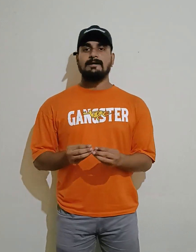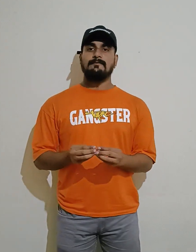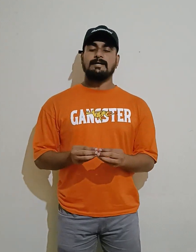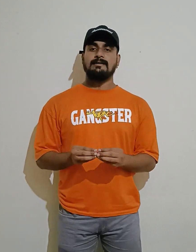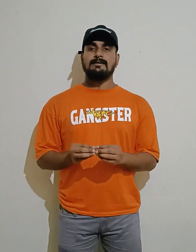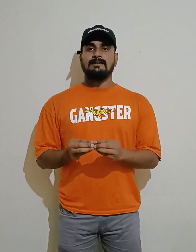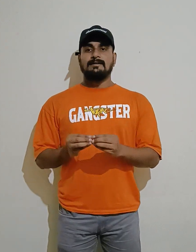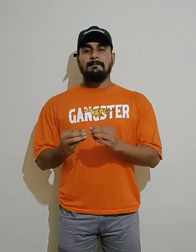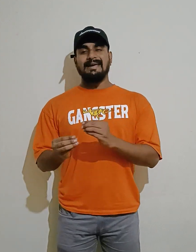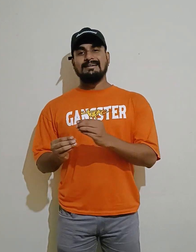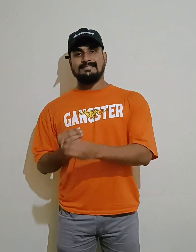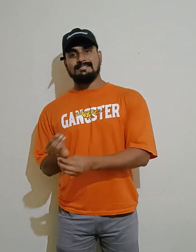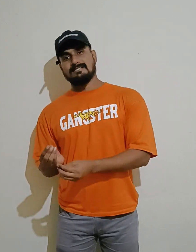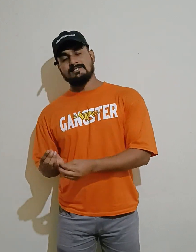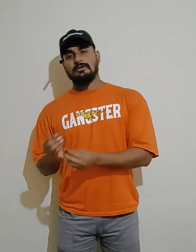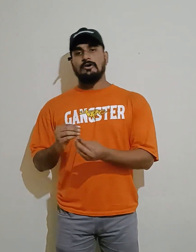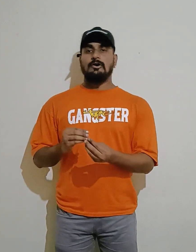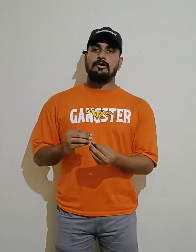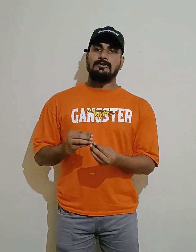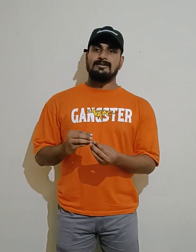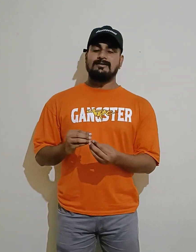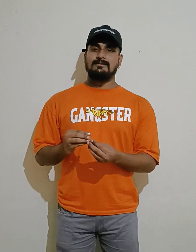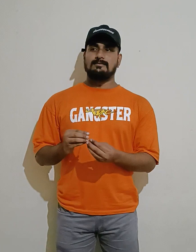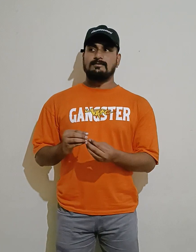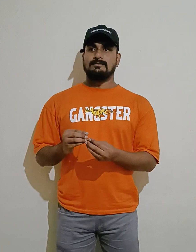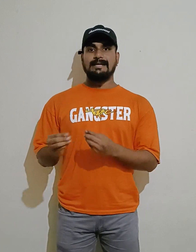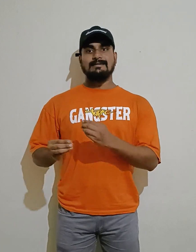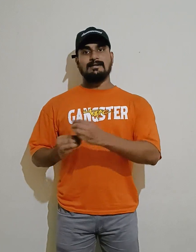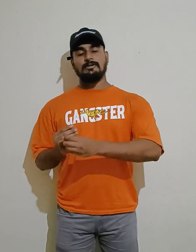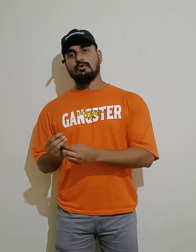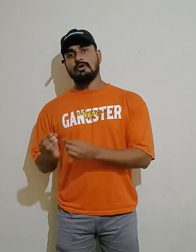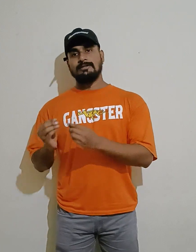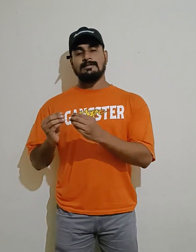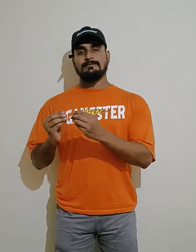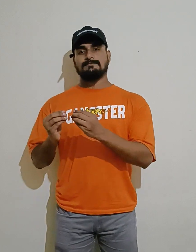where we can make decisions or take control on the